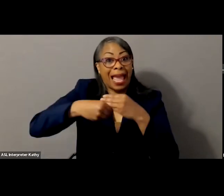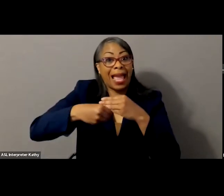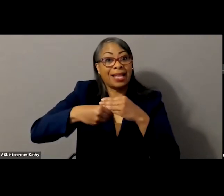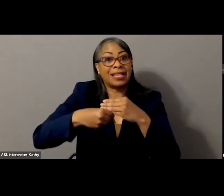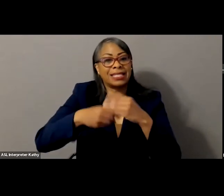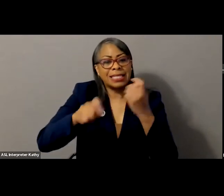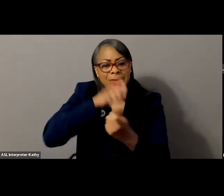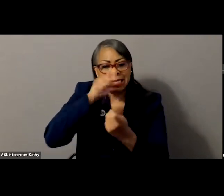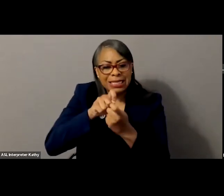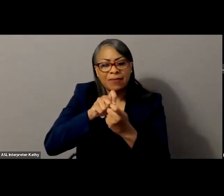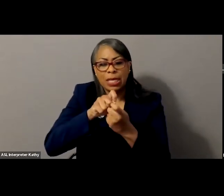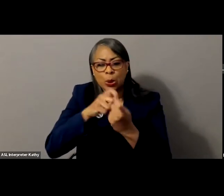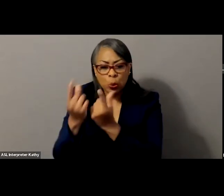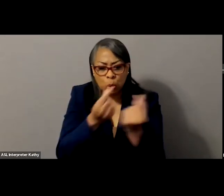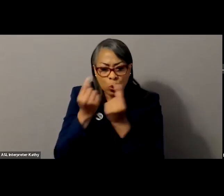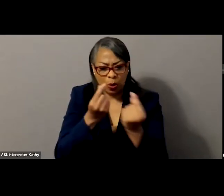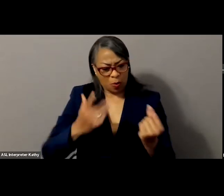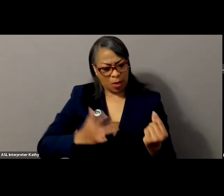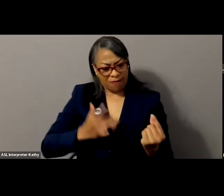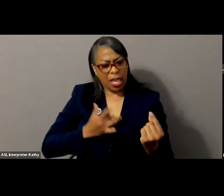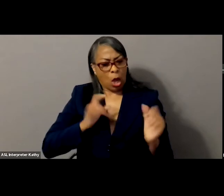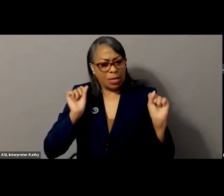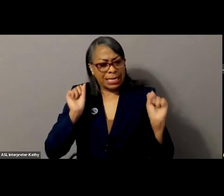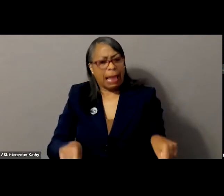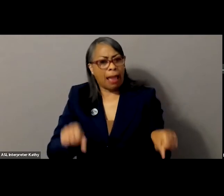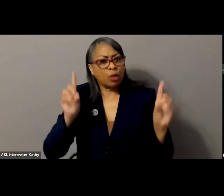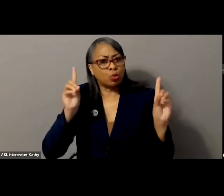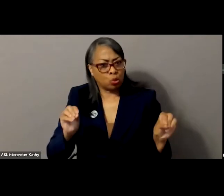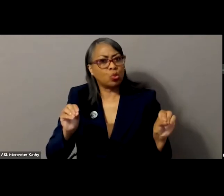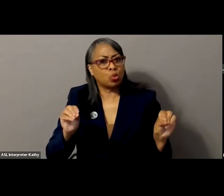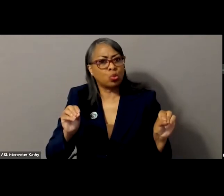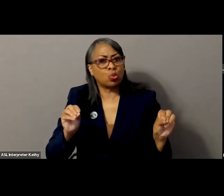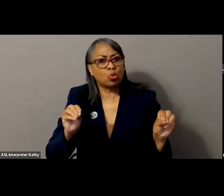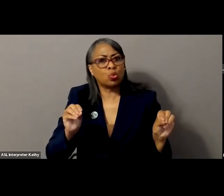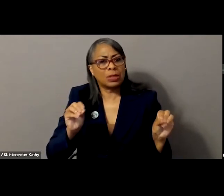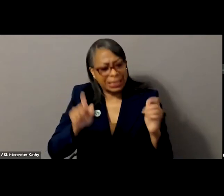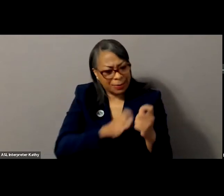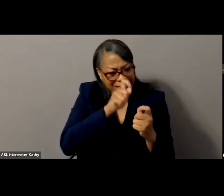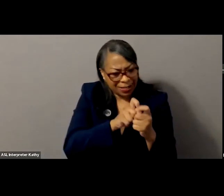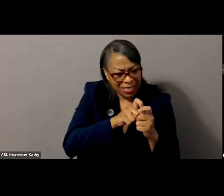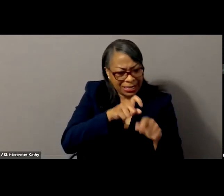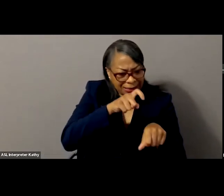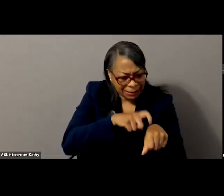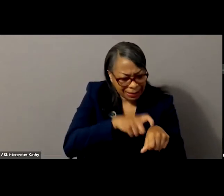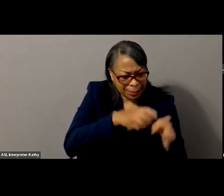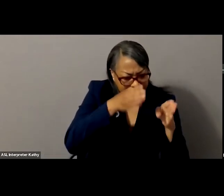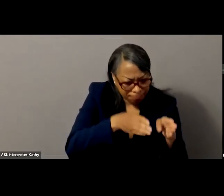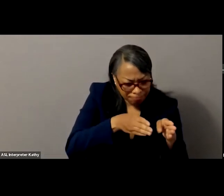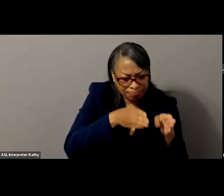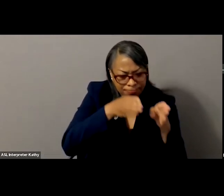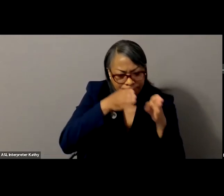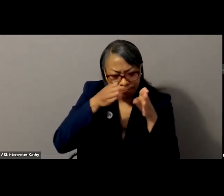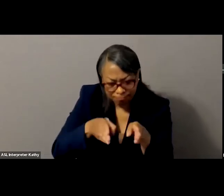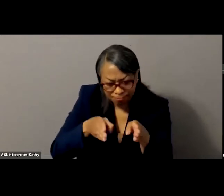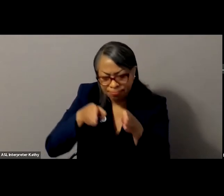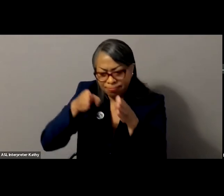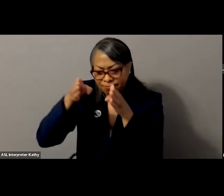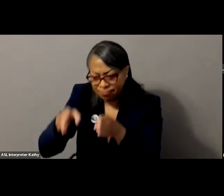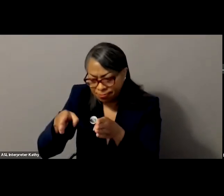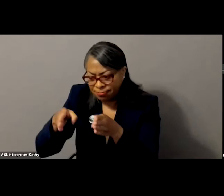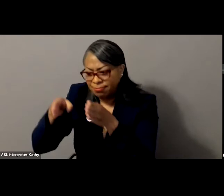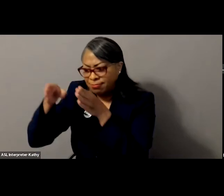that we think can be done in specified periods of time that will help the